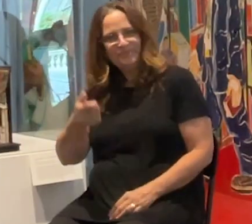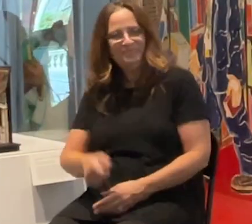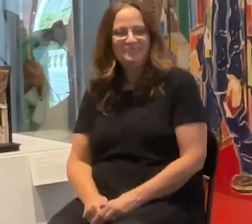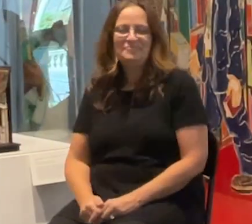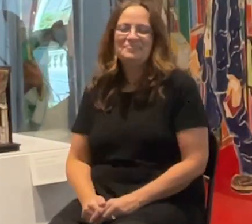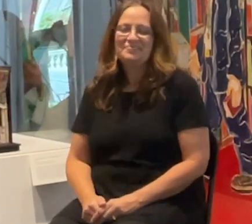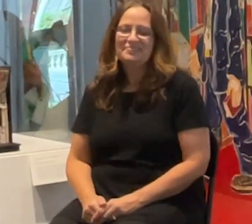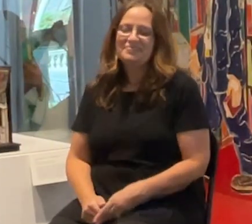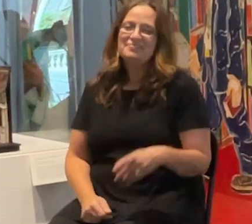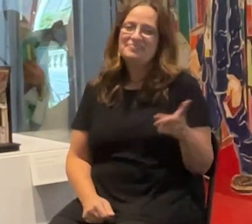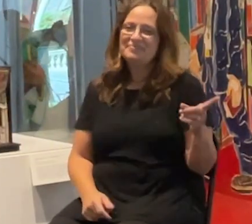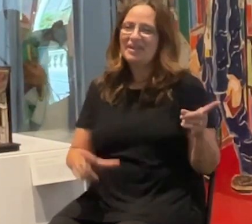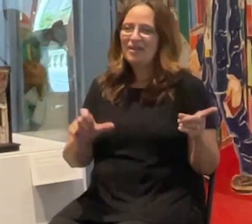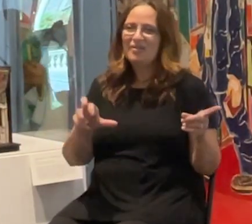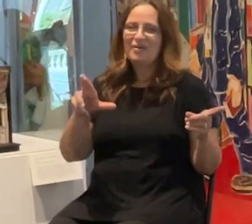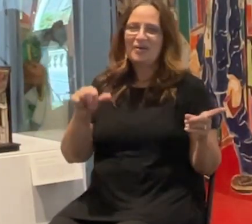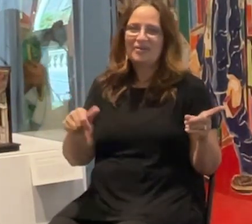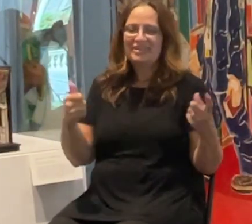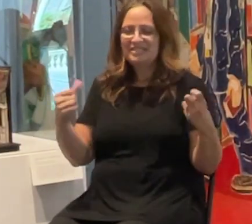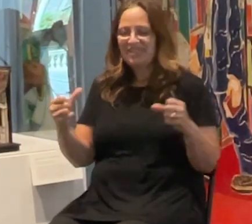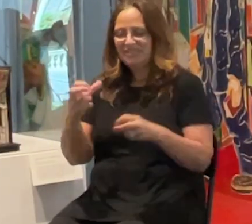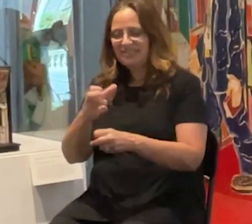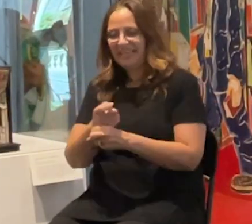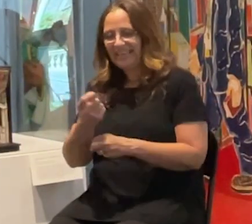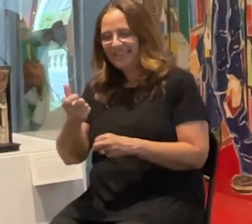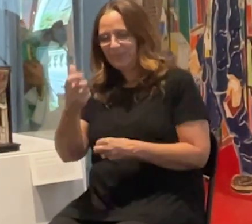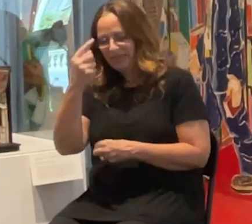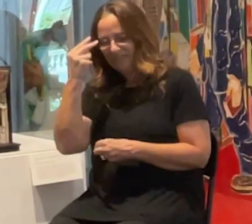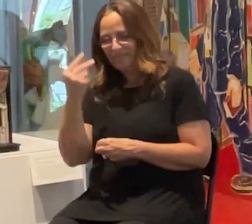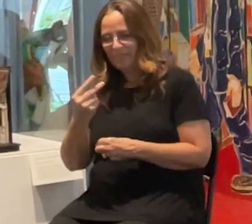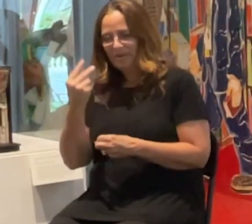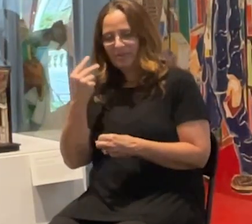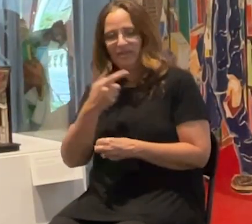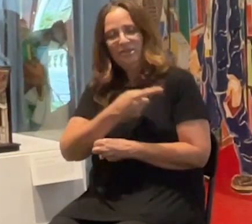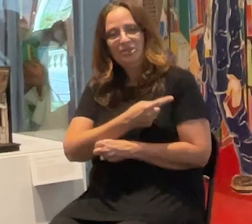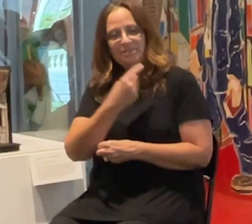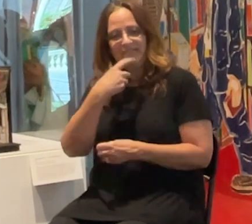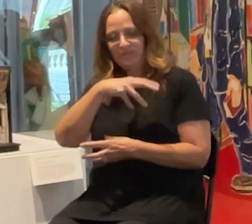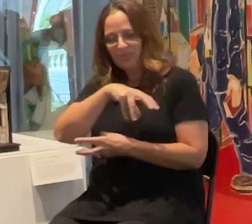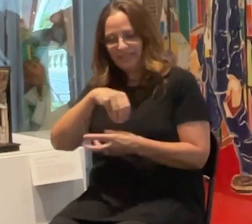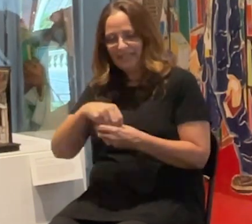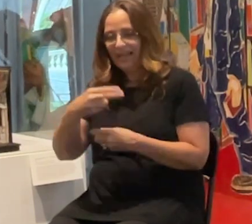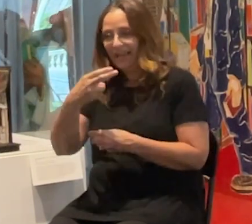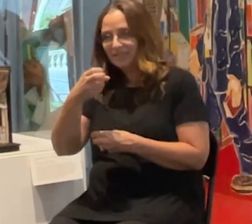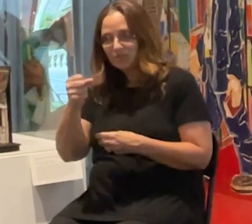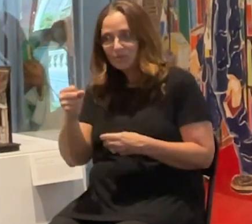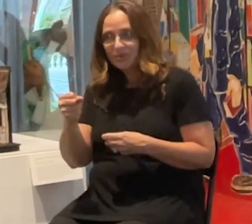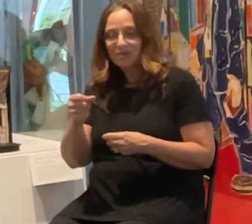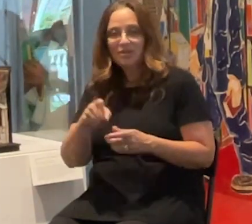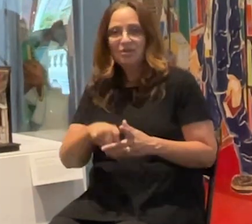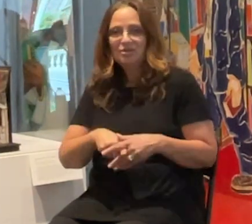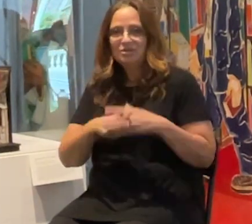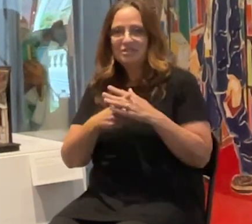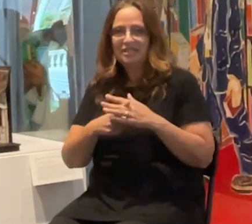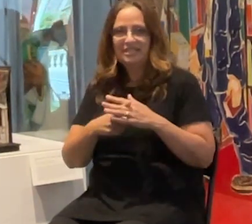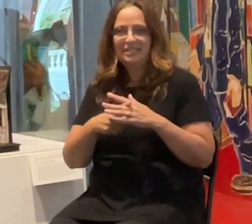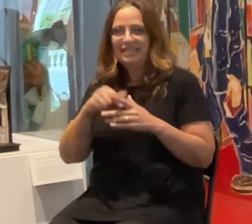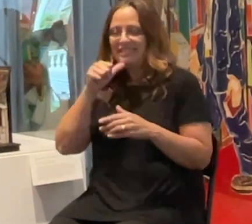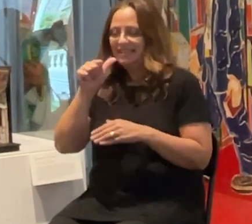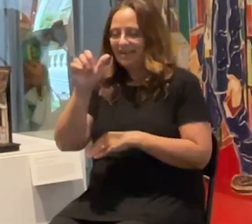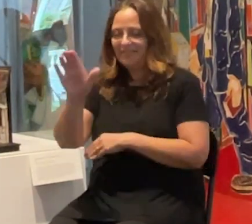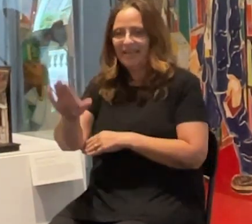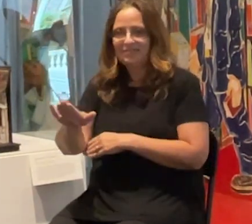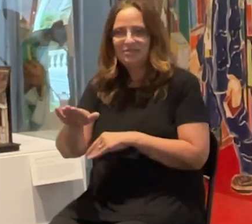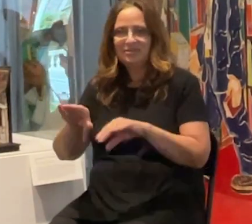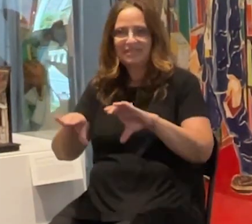So to try to get at a little bit of a particular memory, so you said, you know, you were in high school and you started, like, didn't have any afternoon classes, or